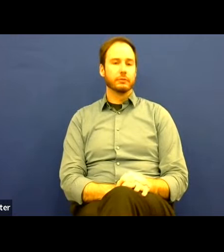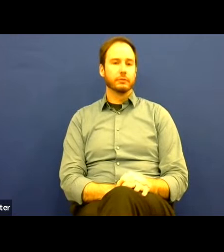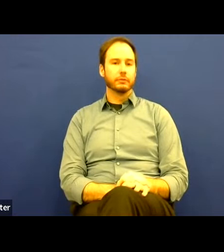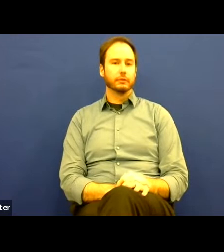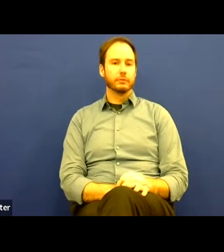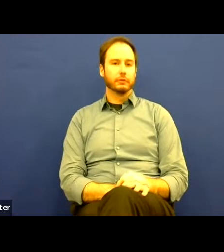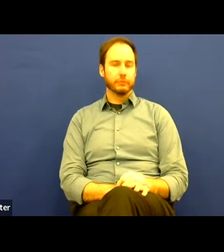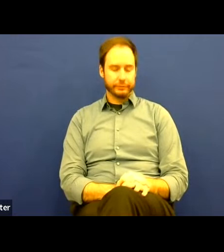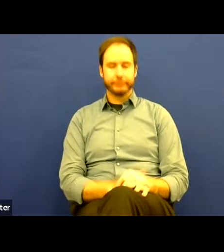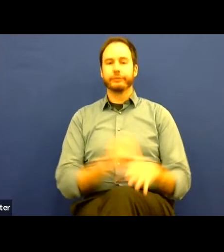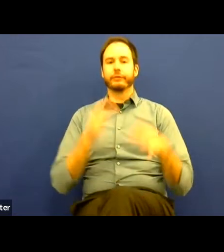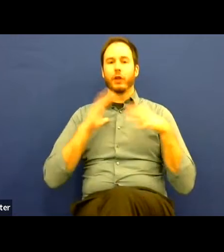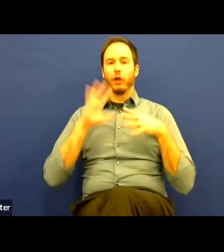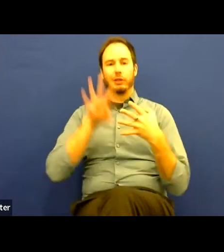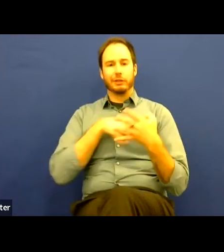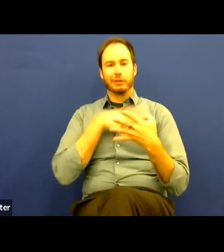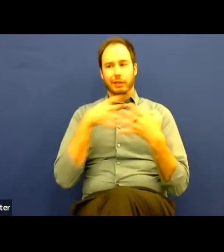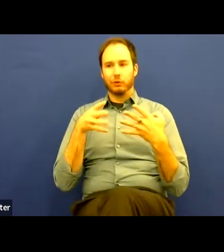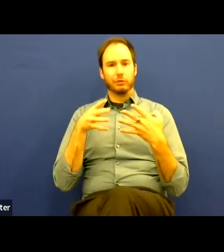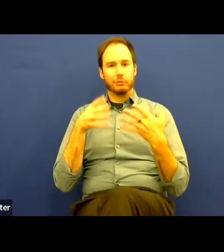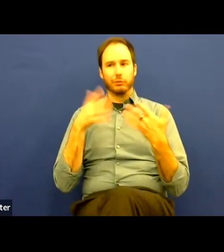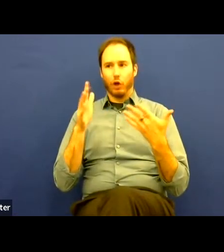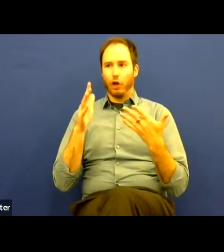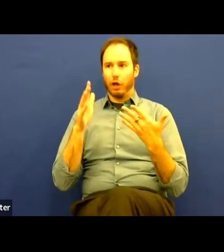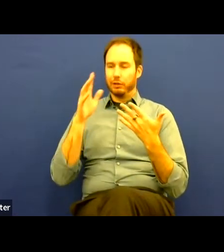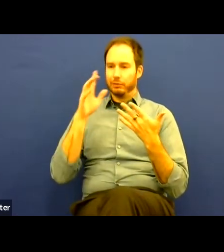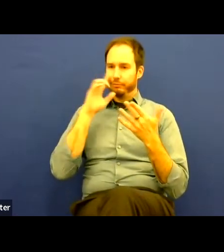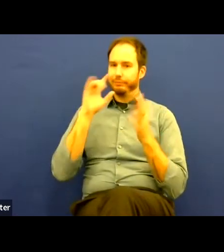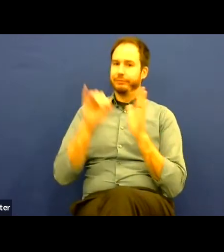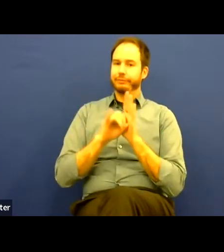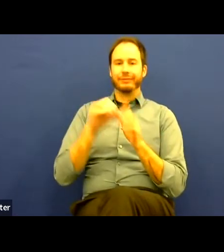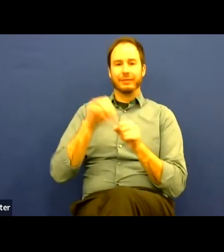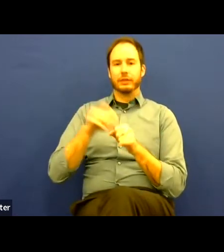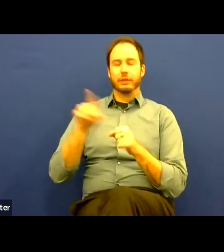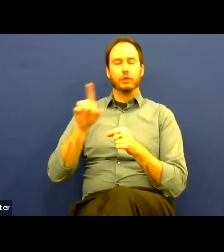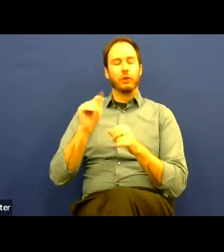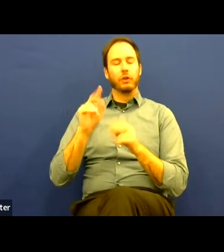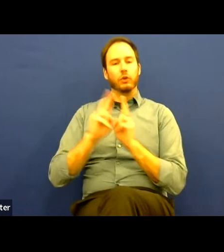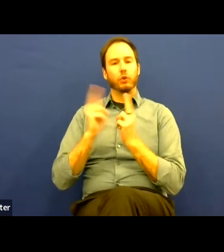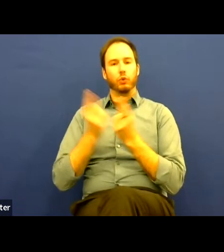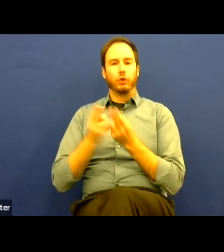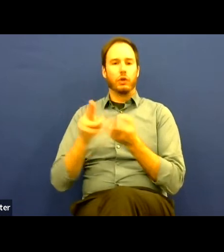As the holiday schedule's pretty much called out in the union contract.